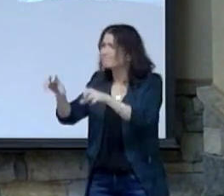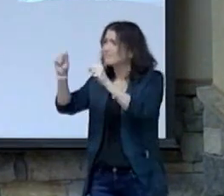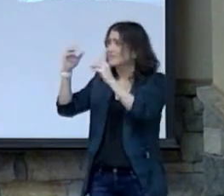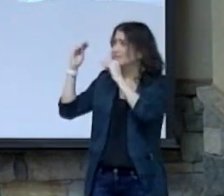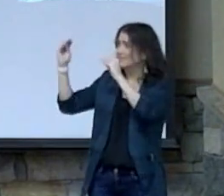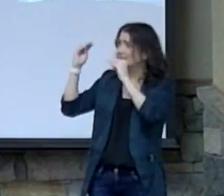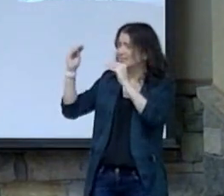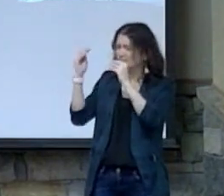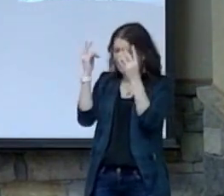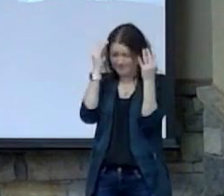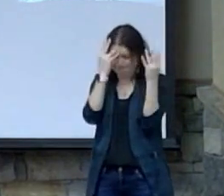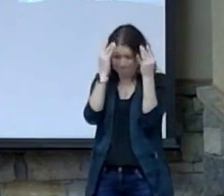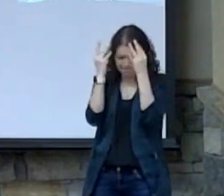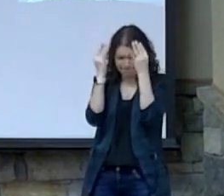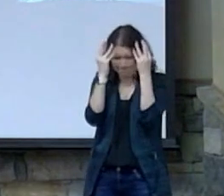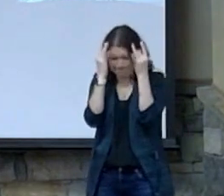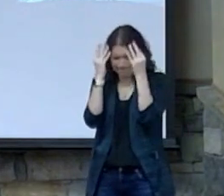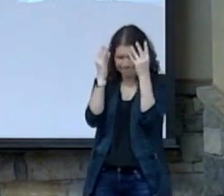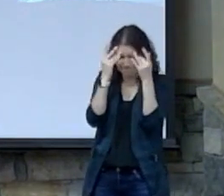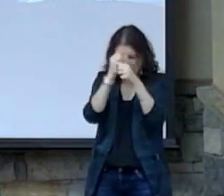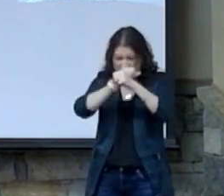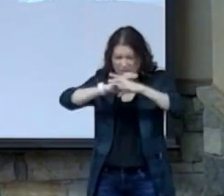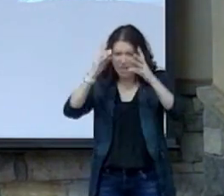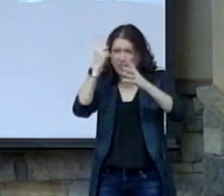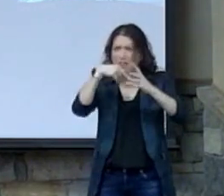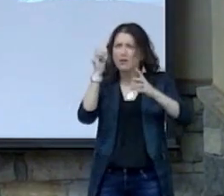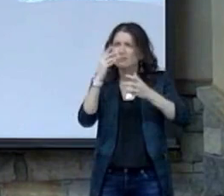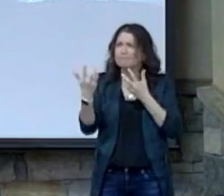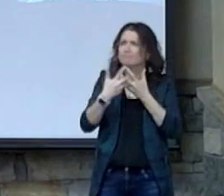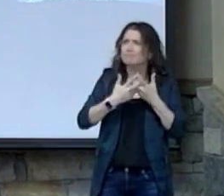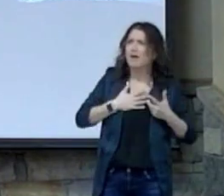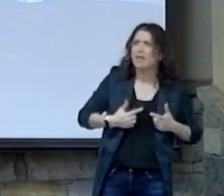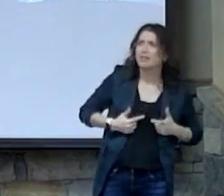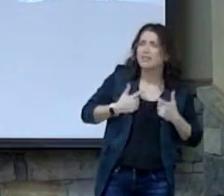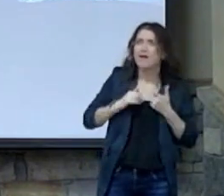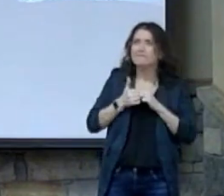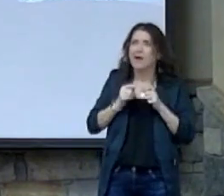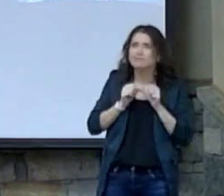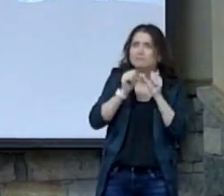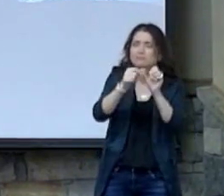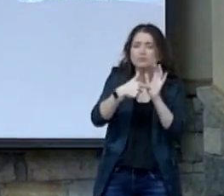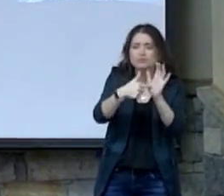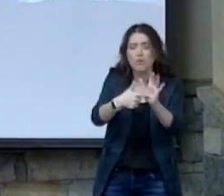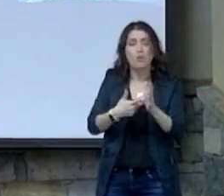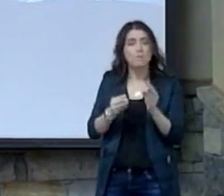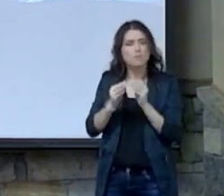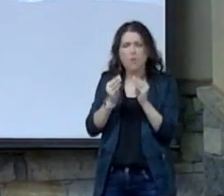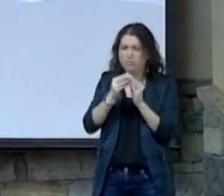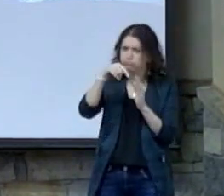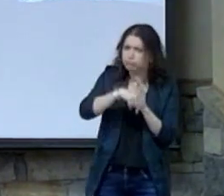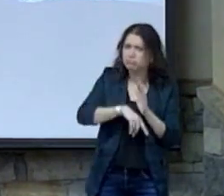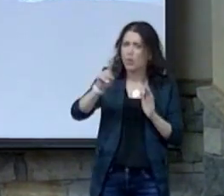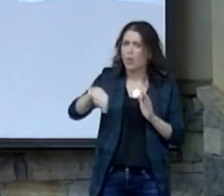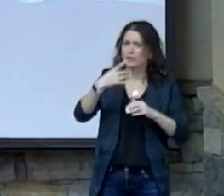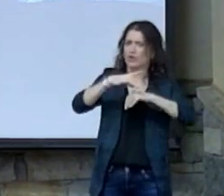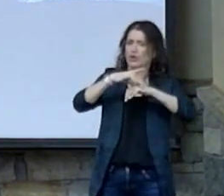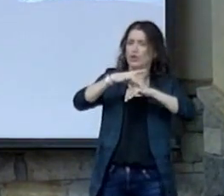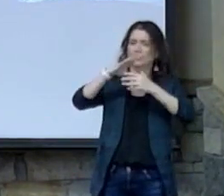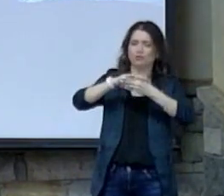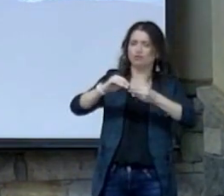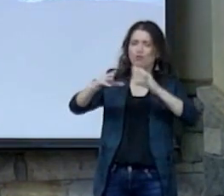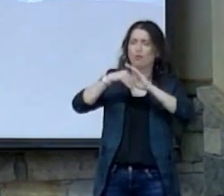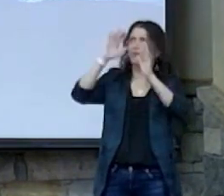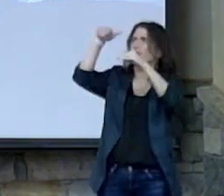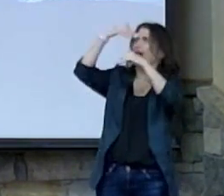it. To wrestle with what it looks like in our lives, to actually live it out. You see, it's much more than just an earthly story